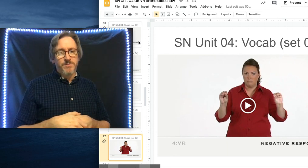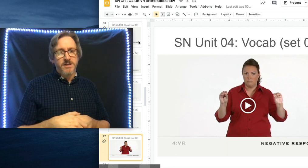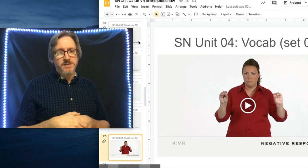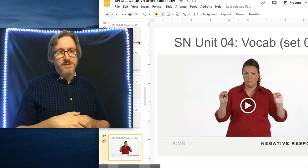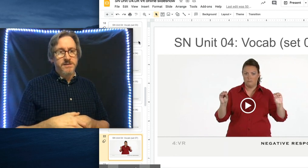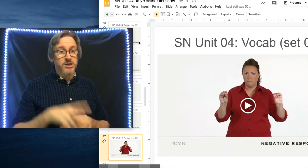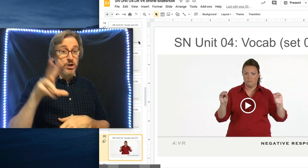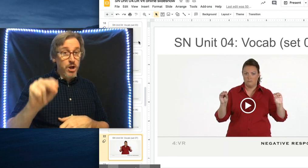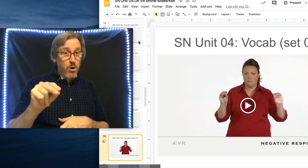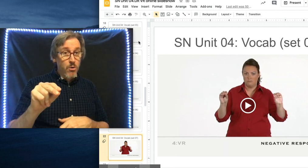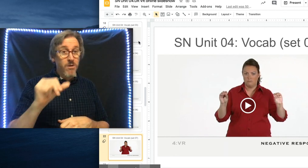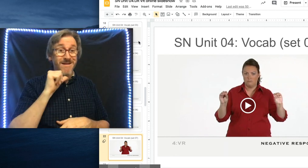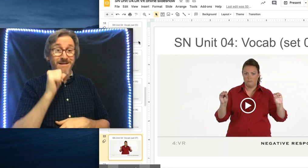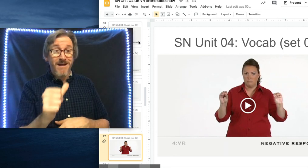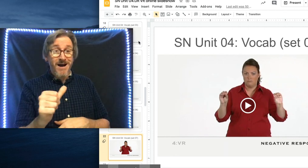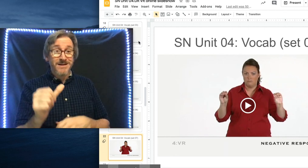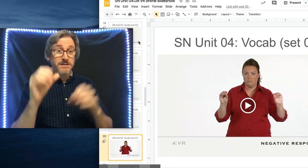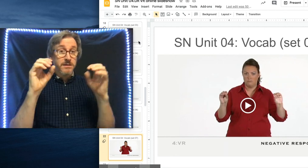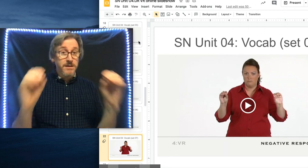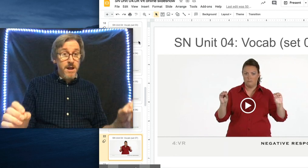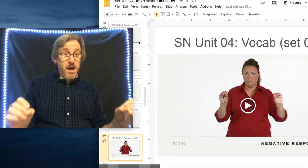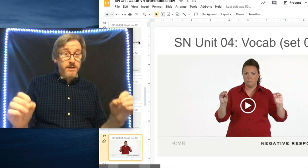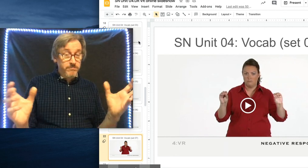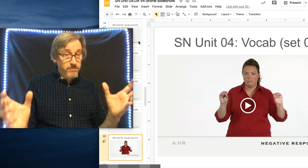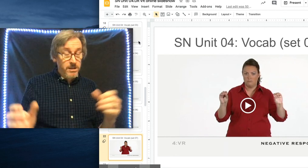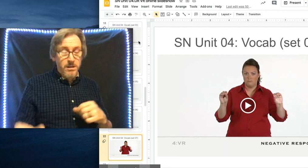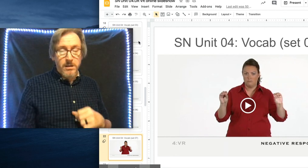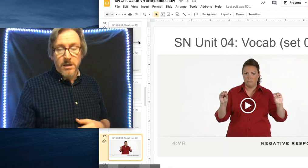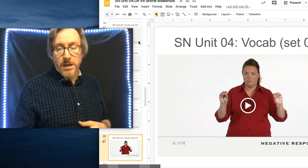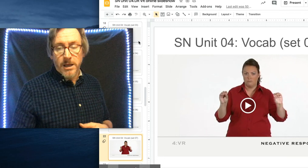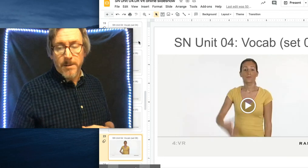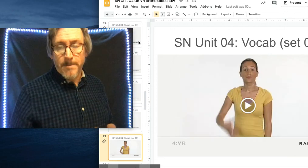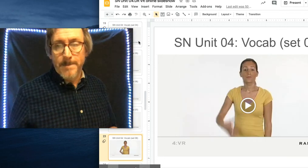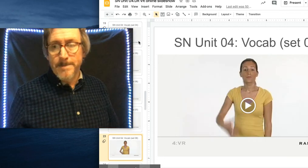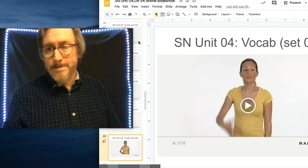Negative responses, no, not, none.